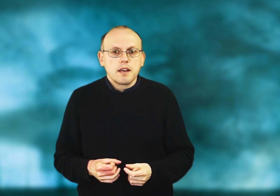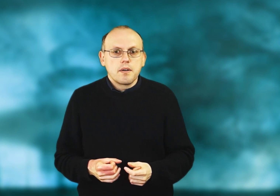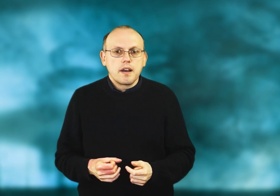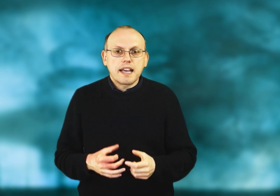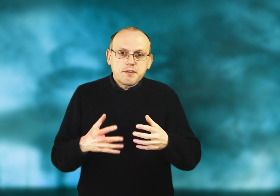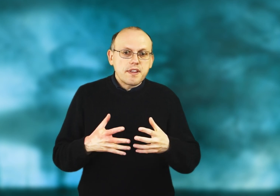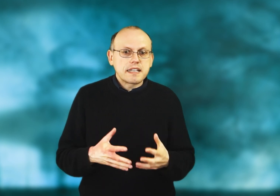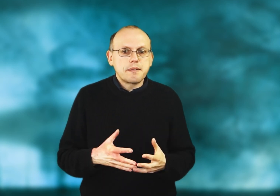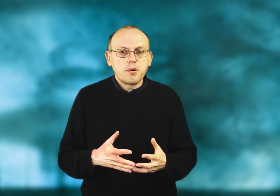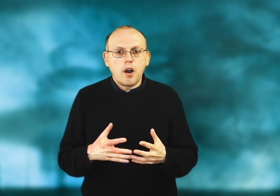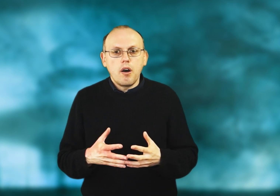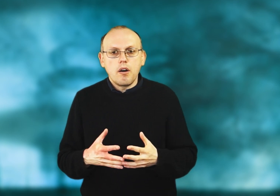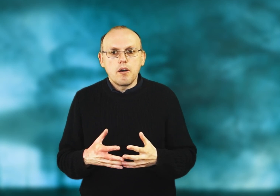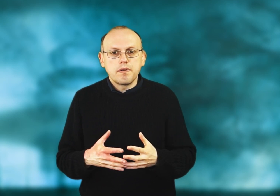I gave you the example of